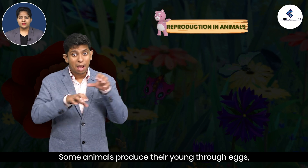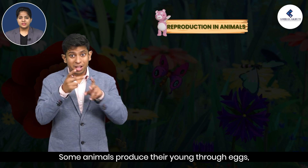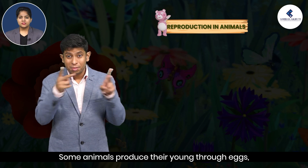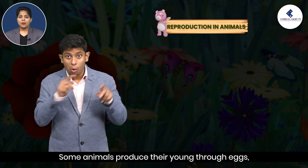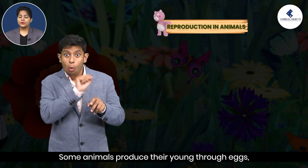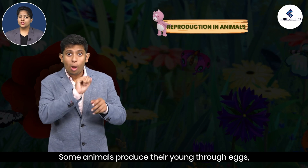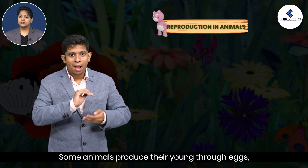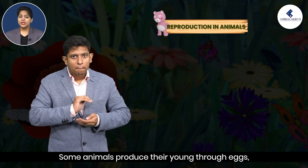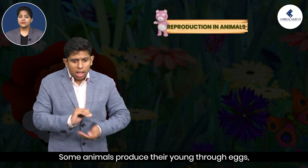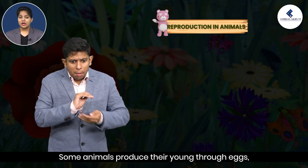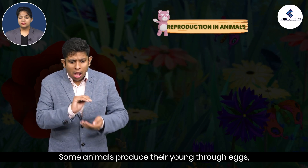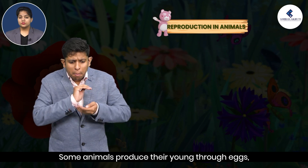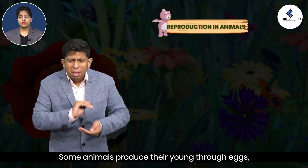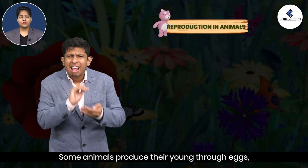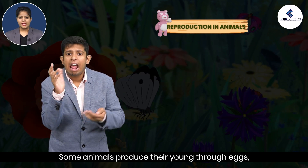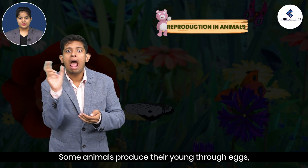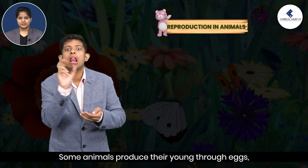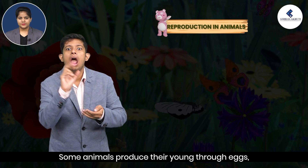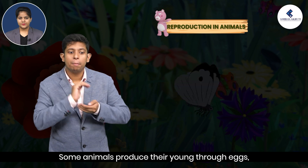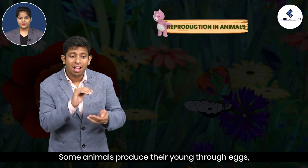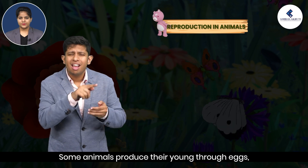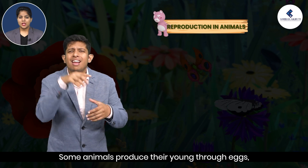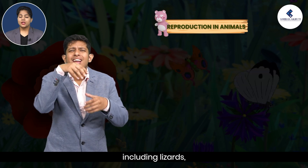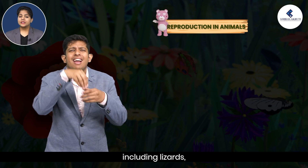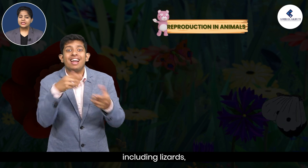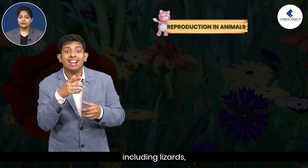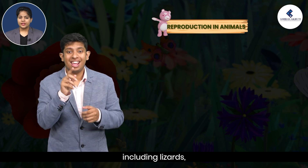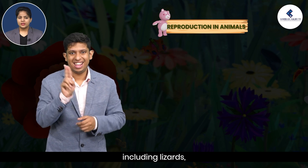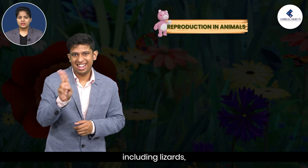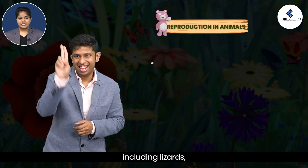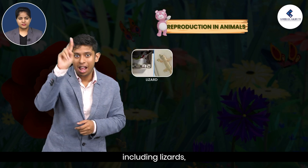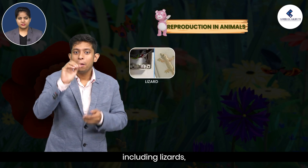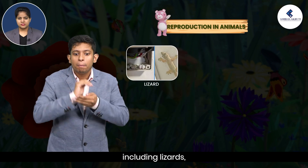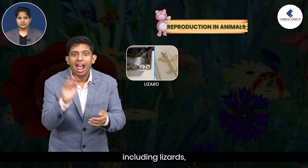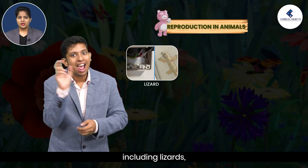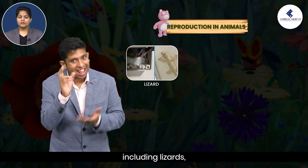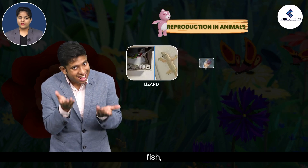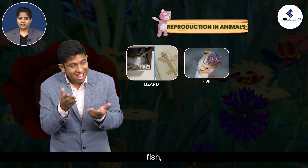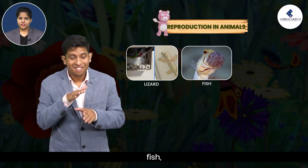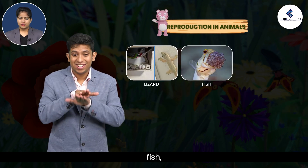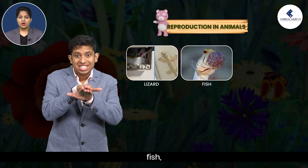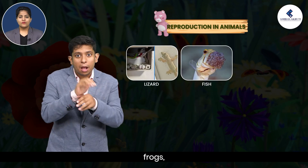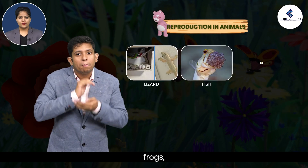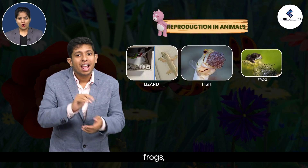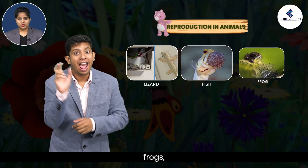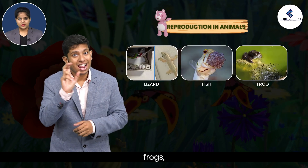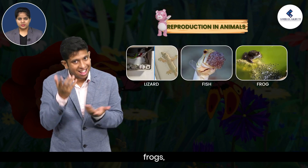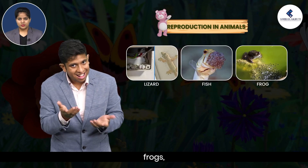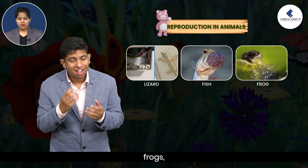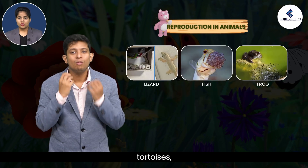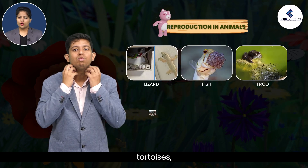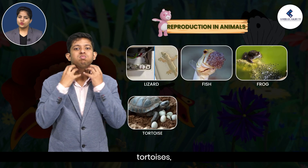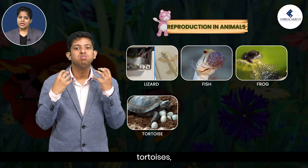Some animals produce their young through eggs, including lizards, fish,